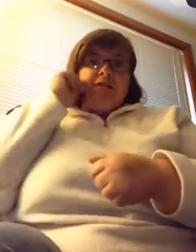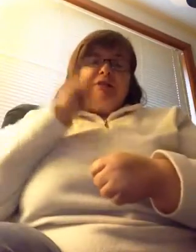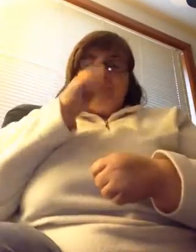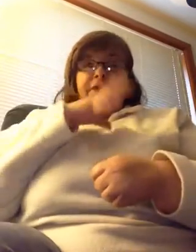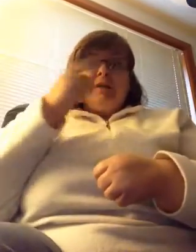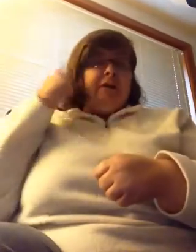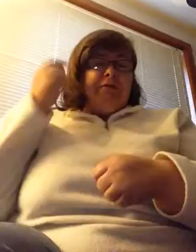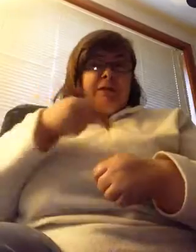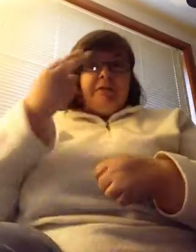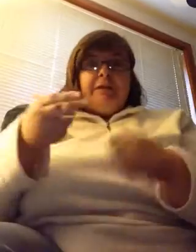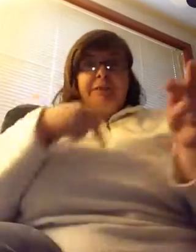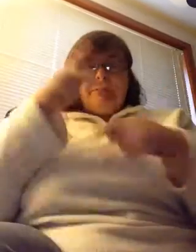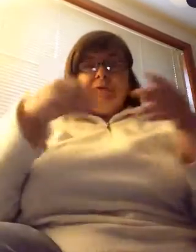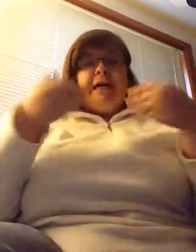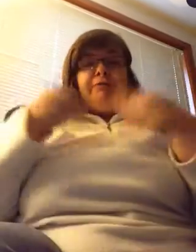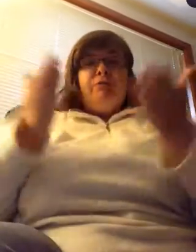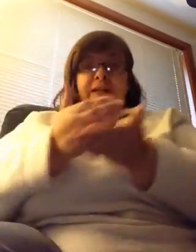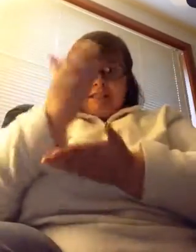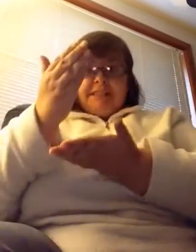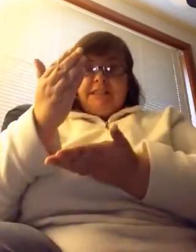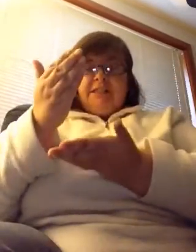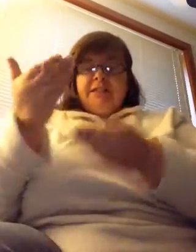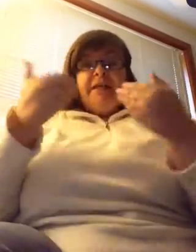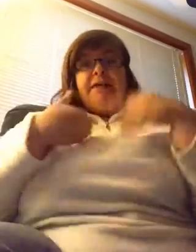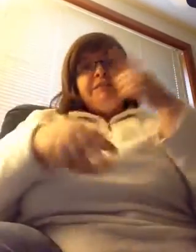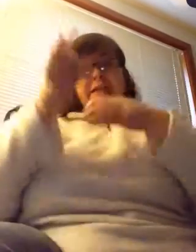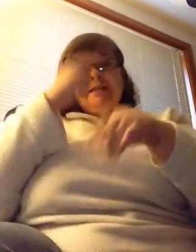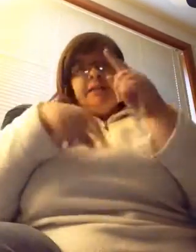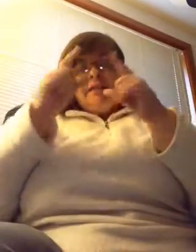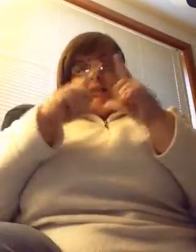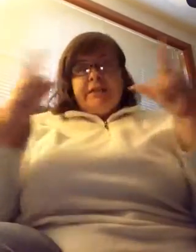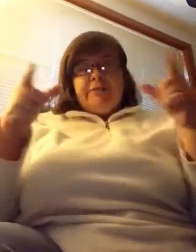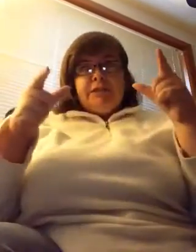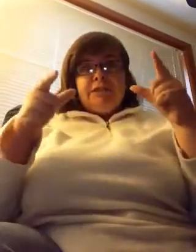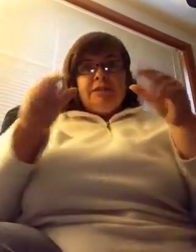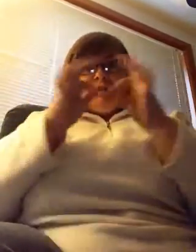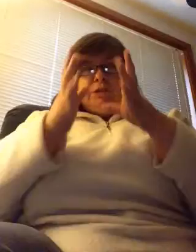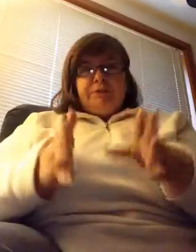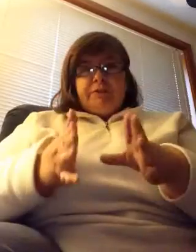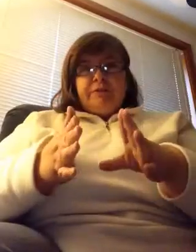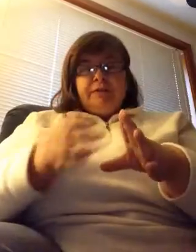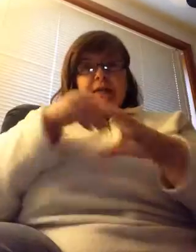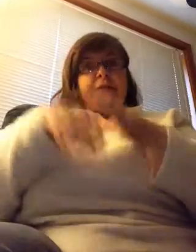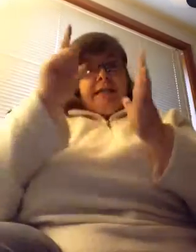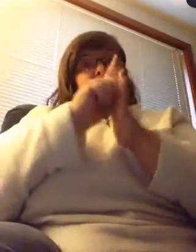Deaf and hard of hearing people have a right to have a sign language interpreter in a